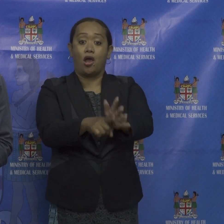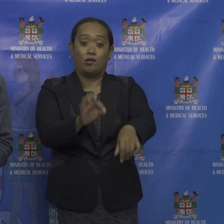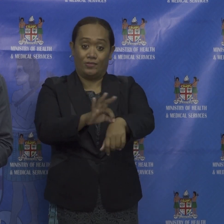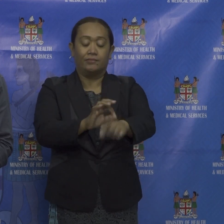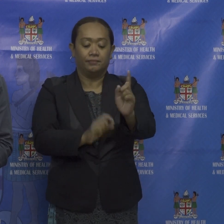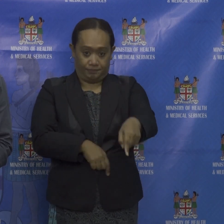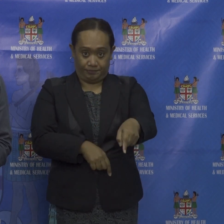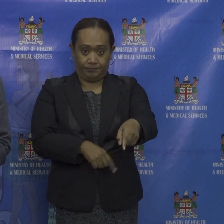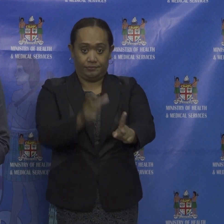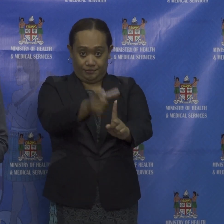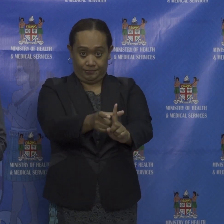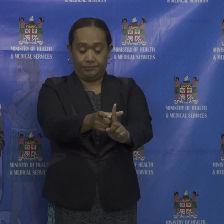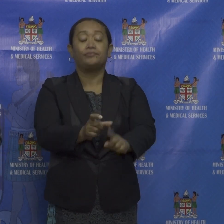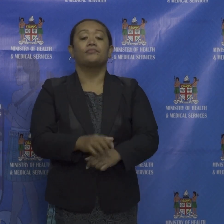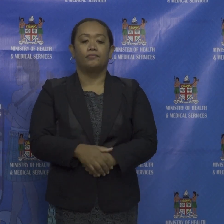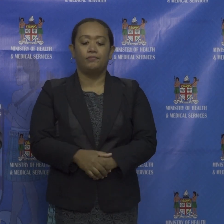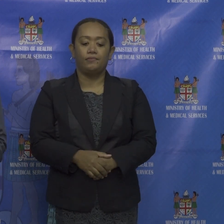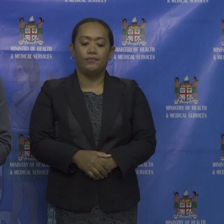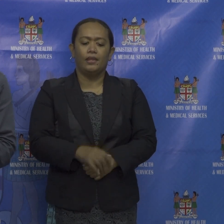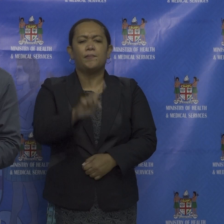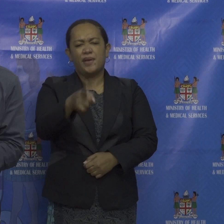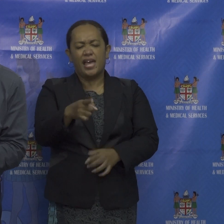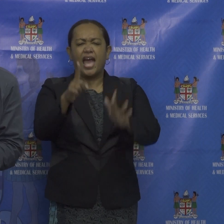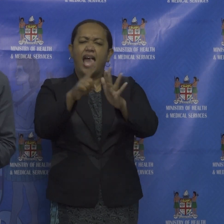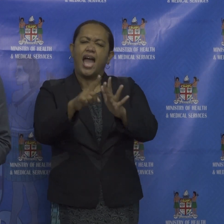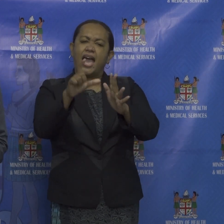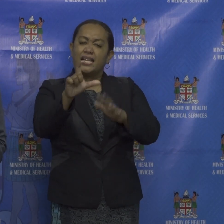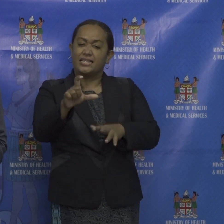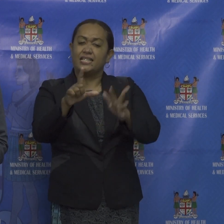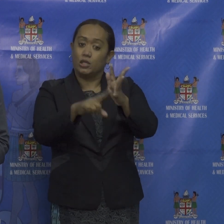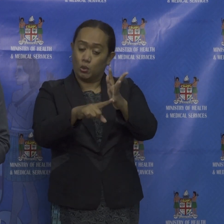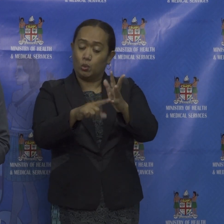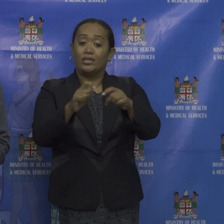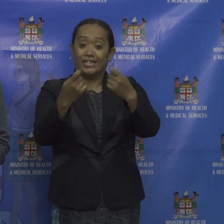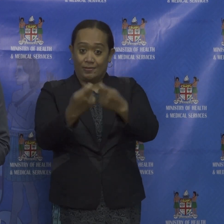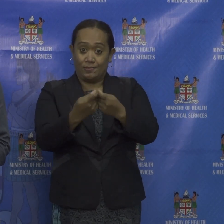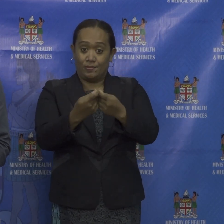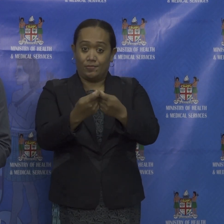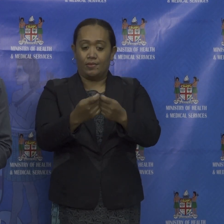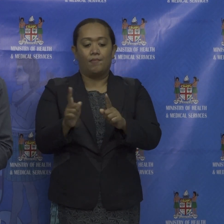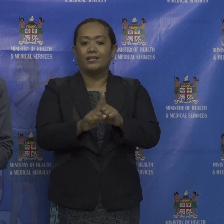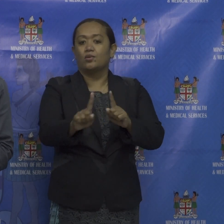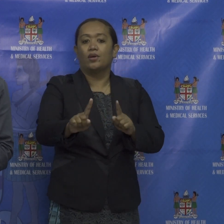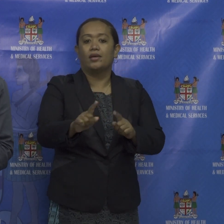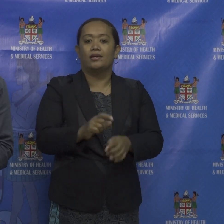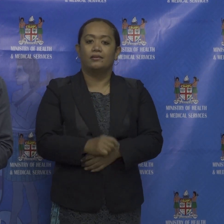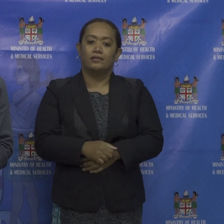Unfortunately, despite the best efforts of the ICU team, he passed away a few hours later with a time of